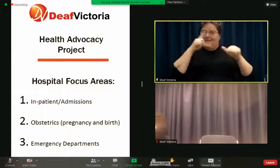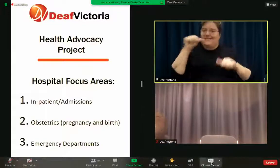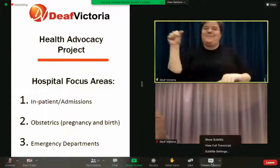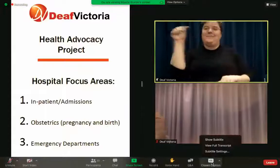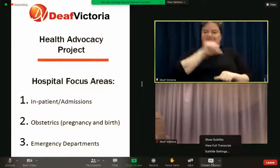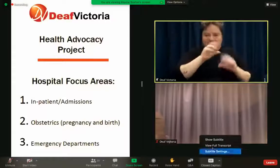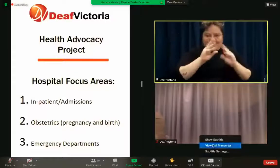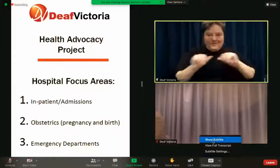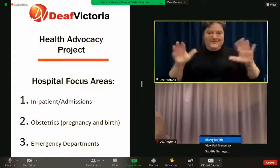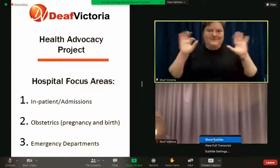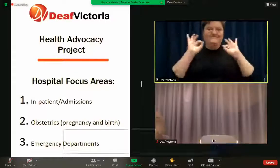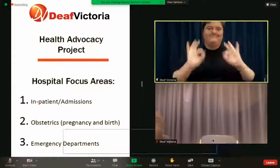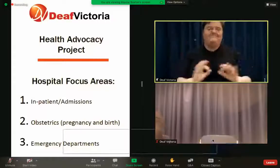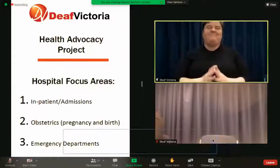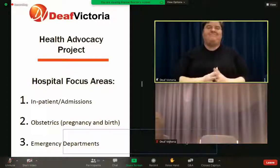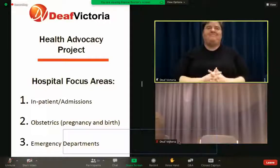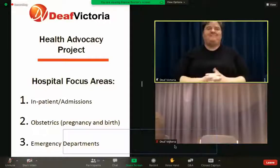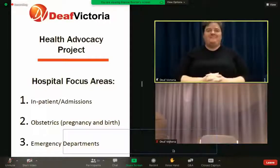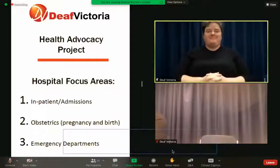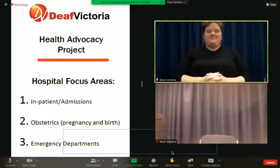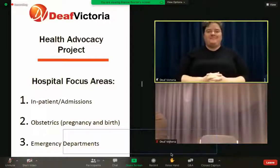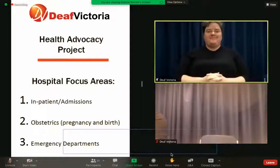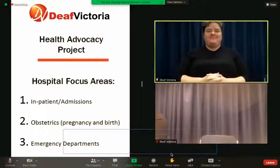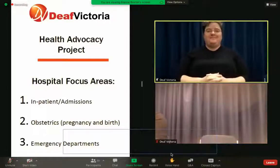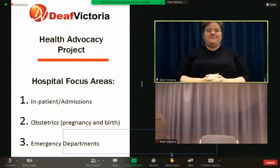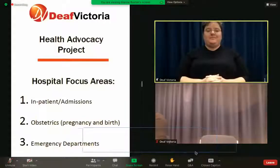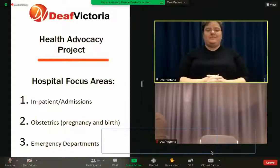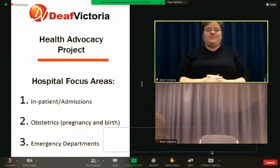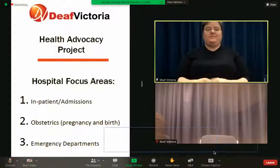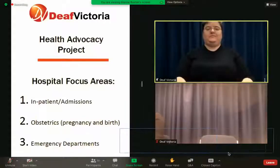Okay, I'm getting the thumbs up. We're good to go. Problem solved.